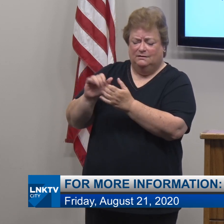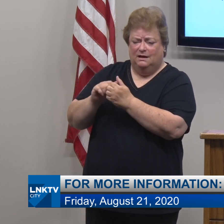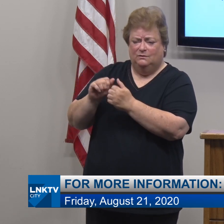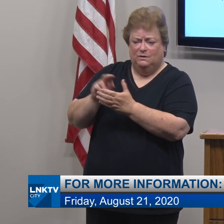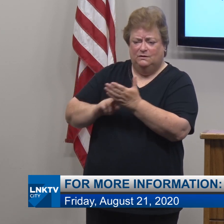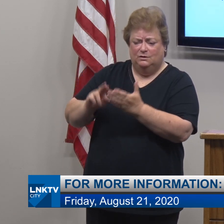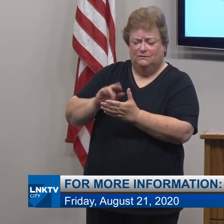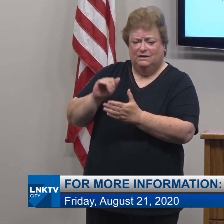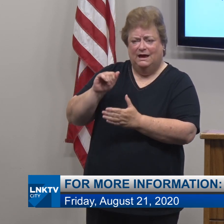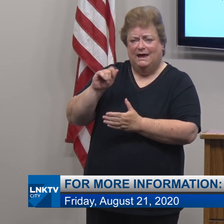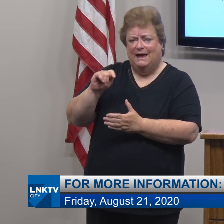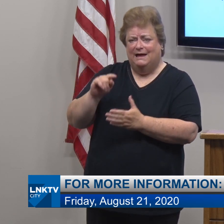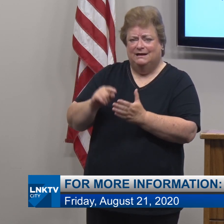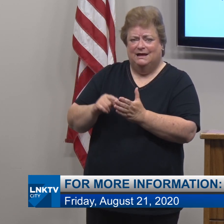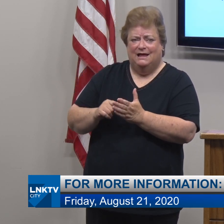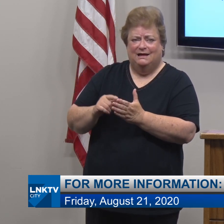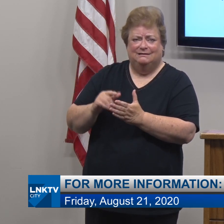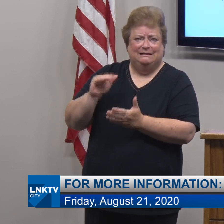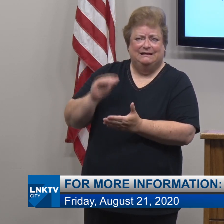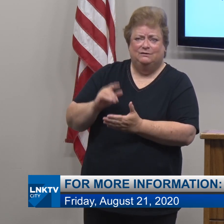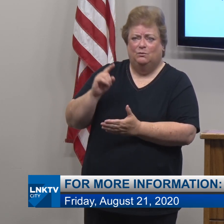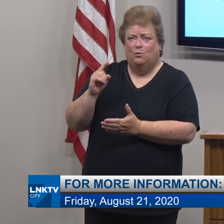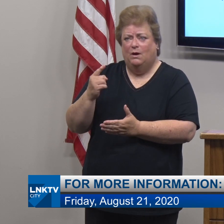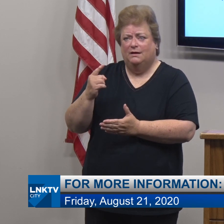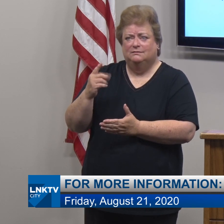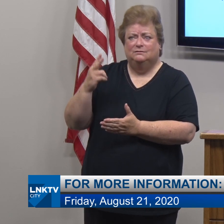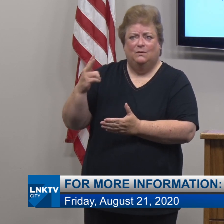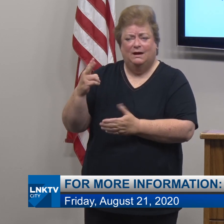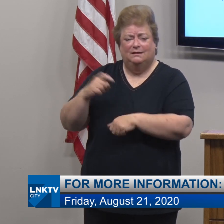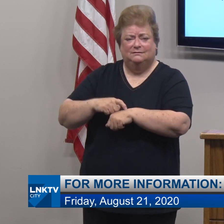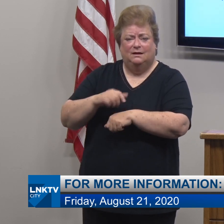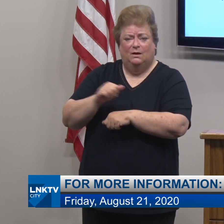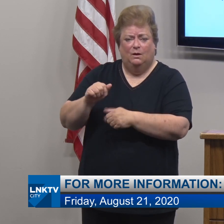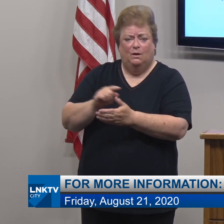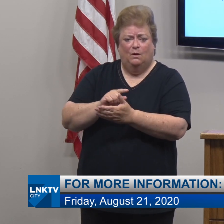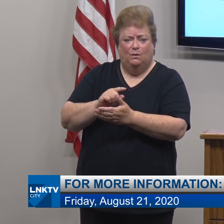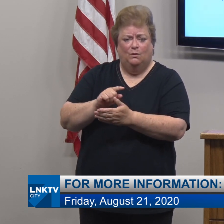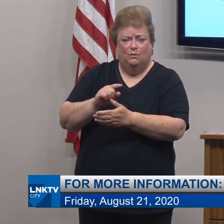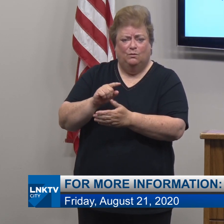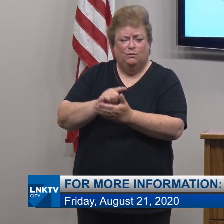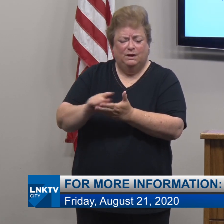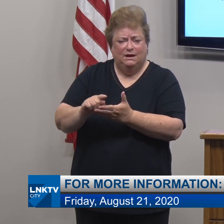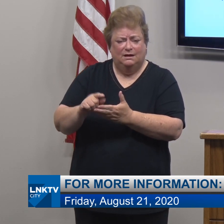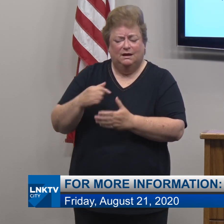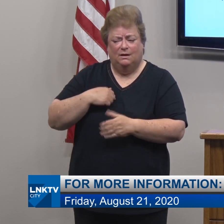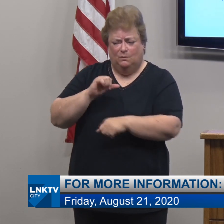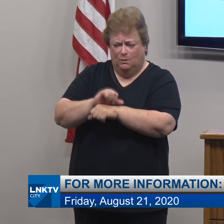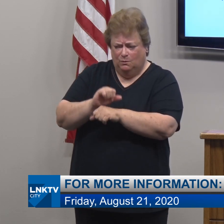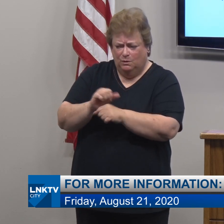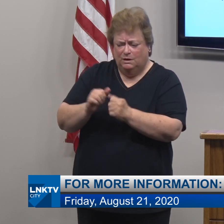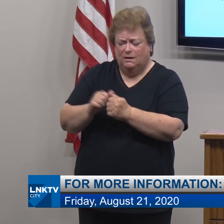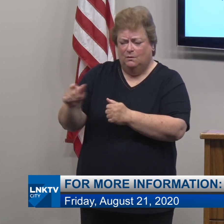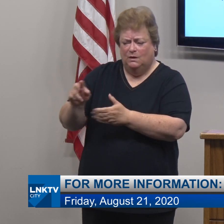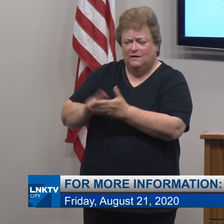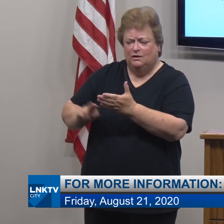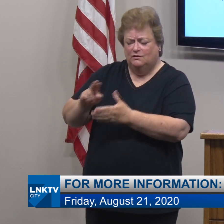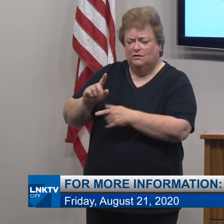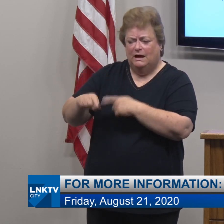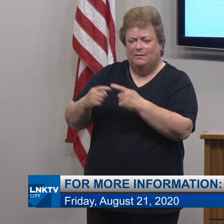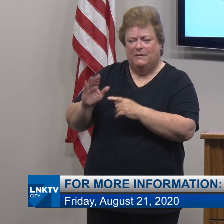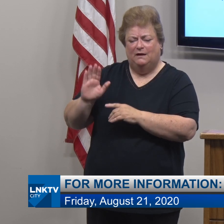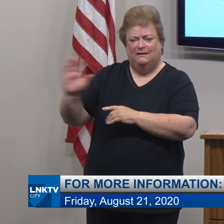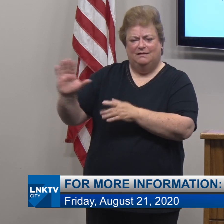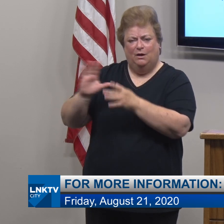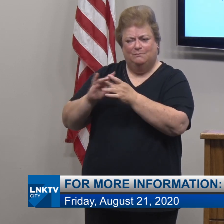least once, if not twice a week, and we're also working with them on messaging that's